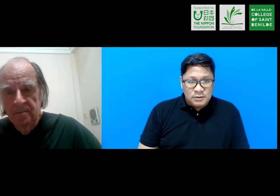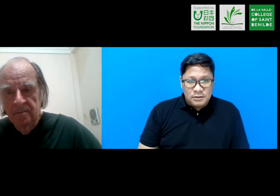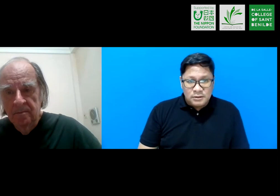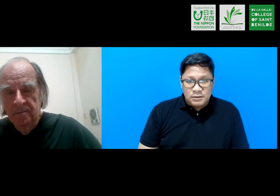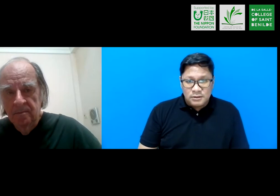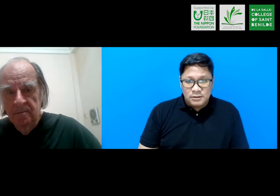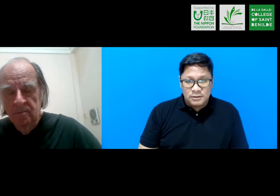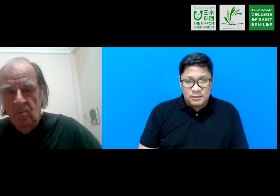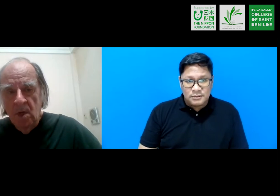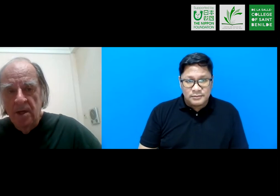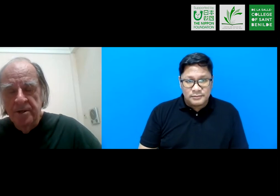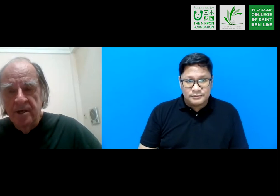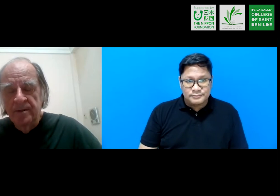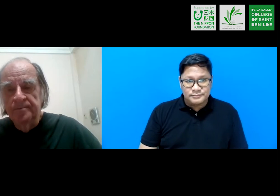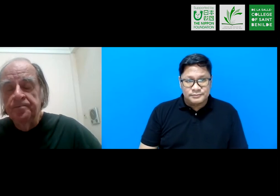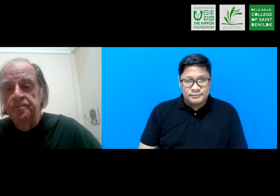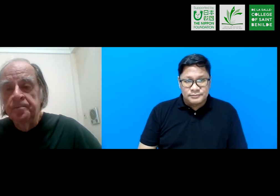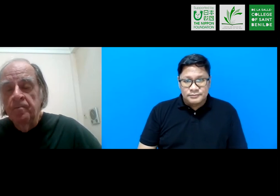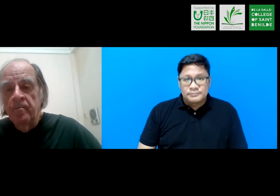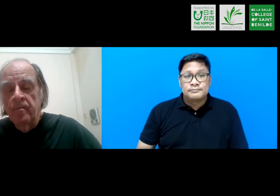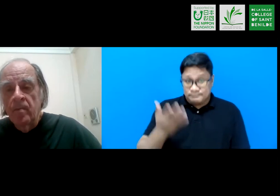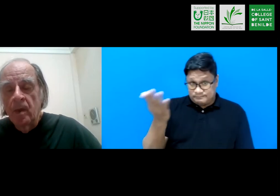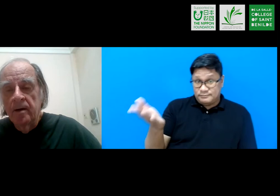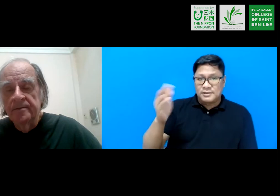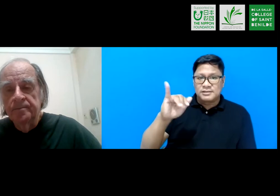Jasmine has her hand up. Yes, Jasmine.